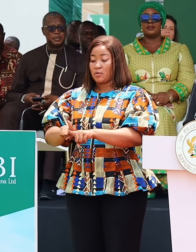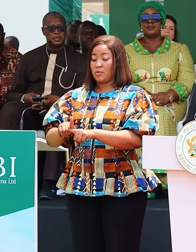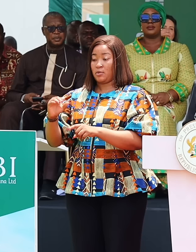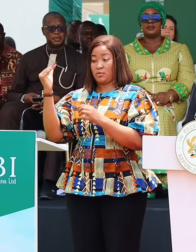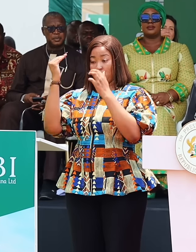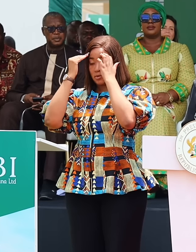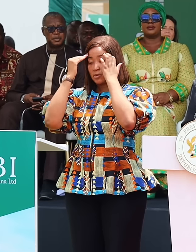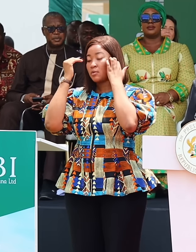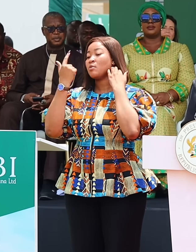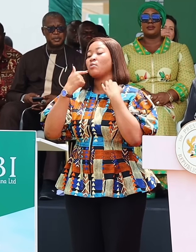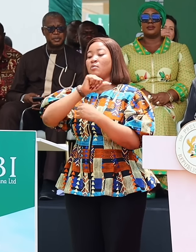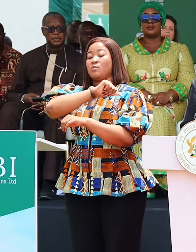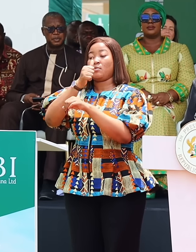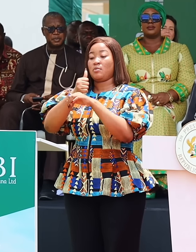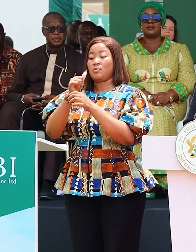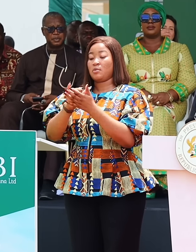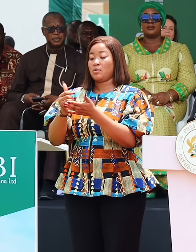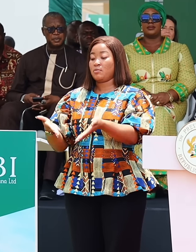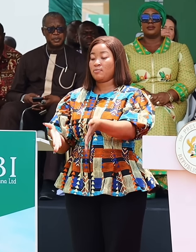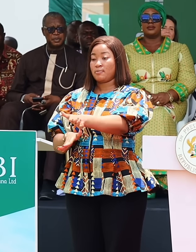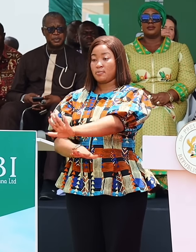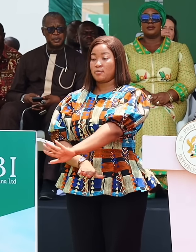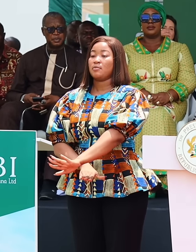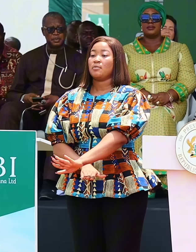principal who set up the business passes away,